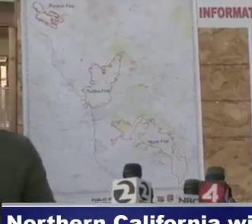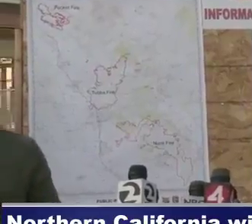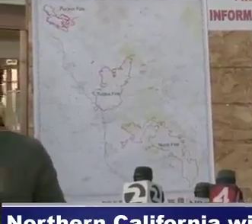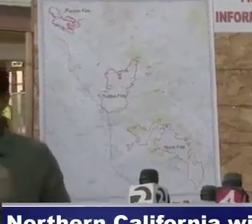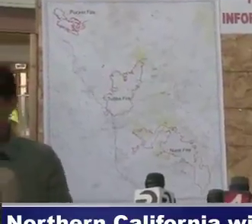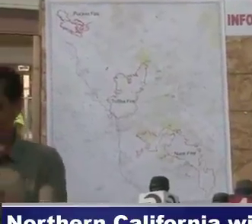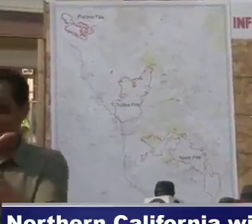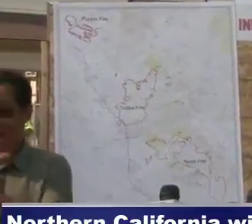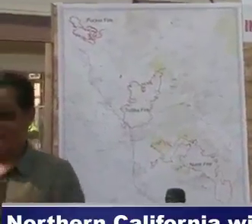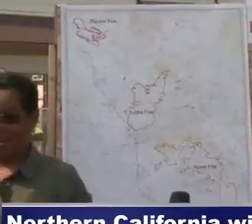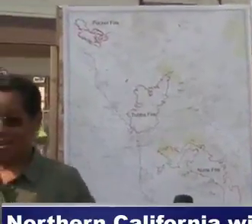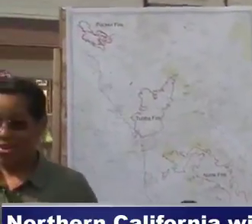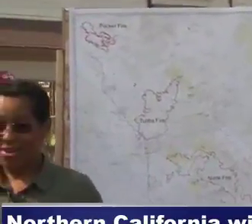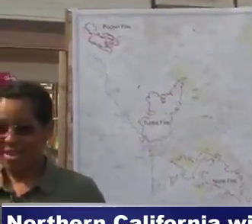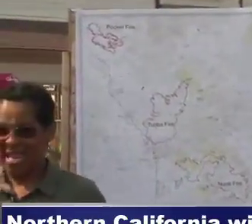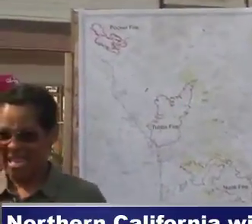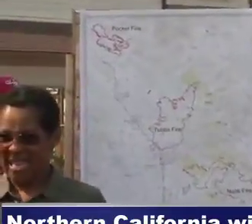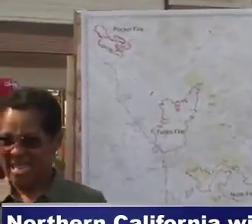map, which would be the